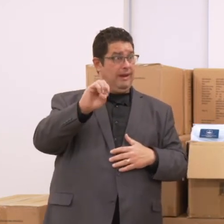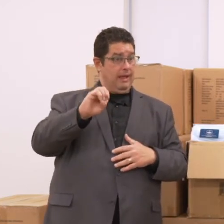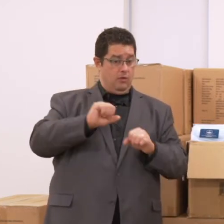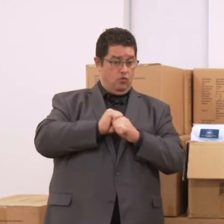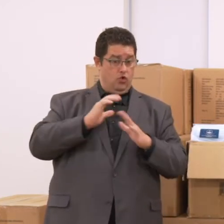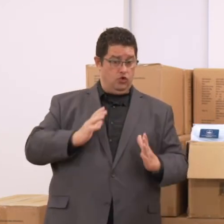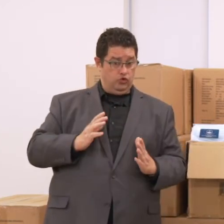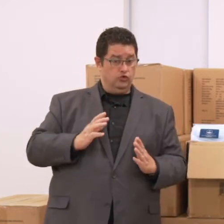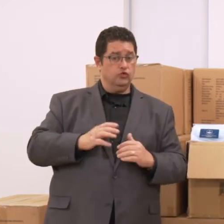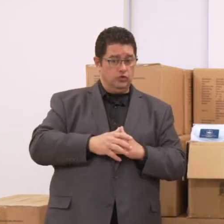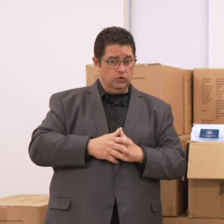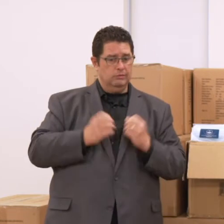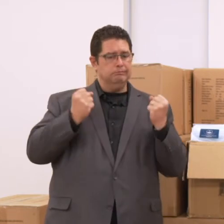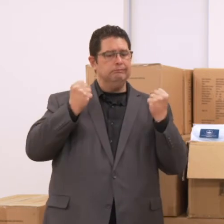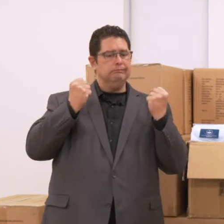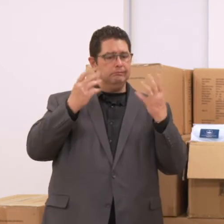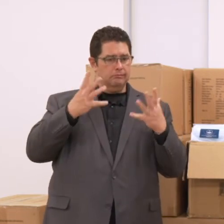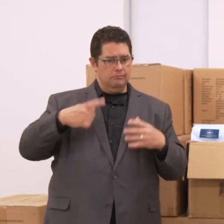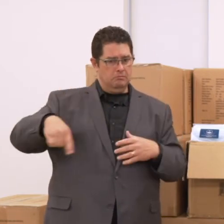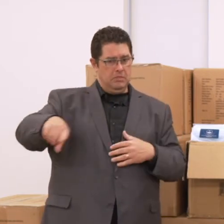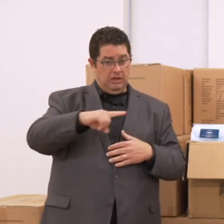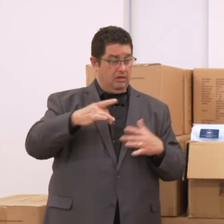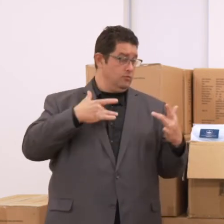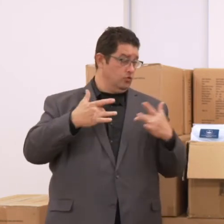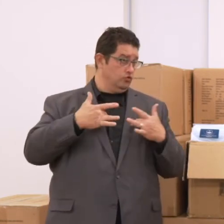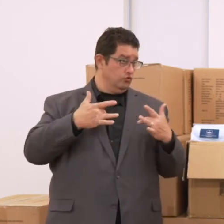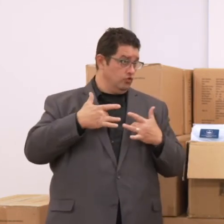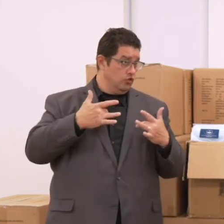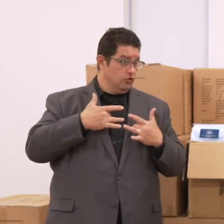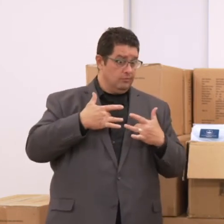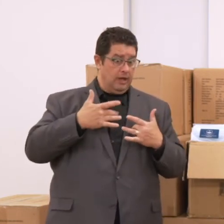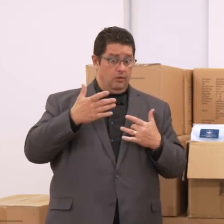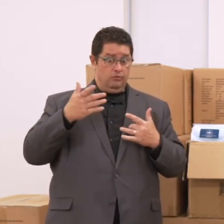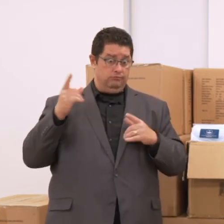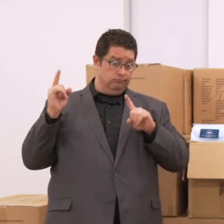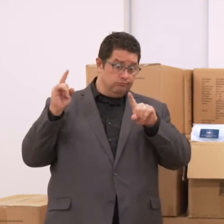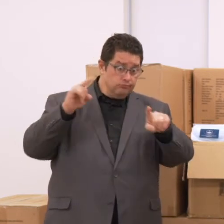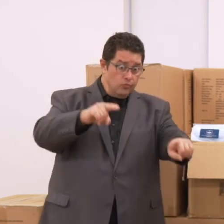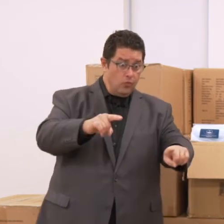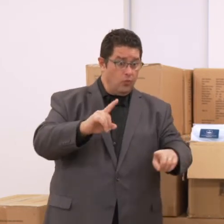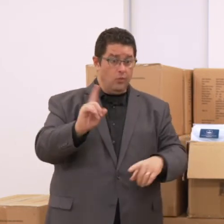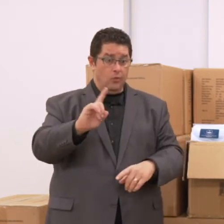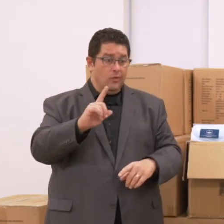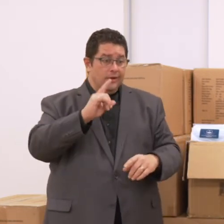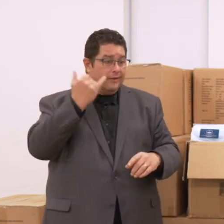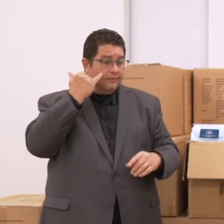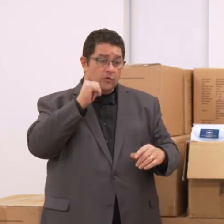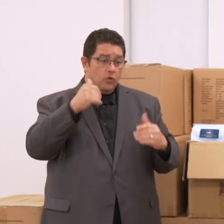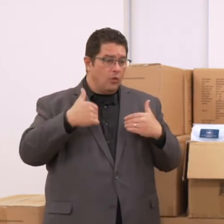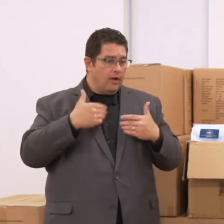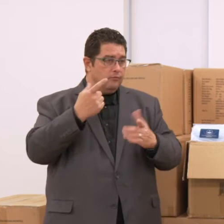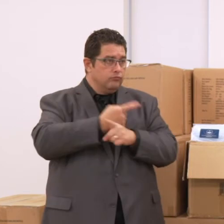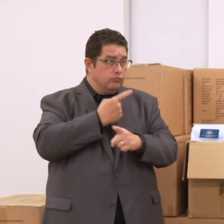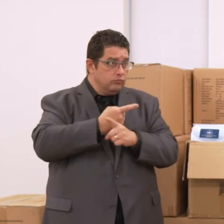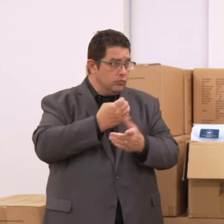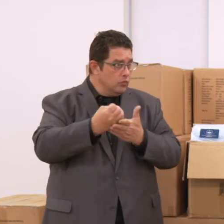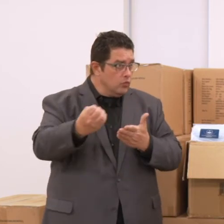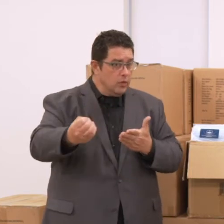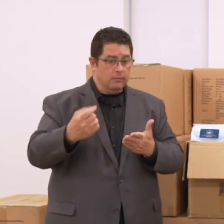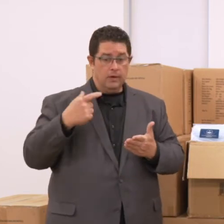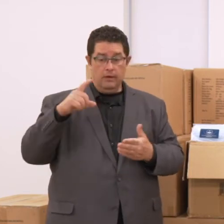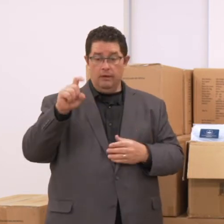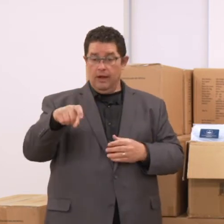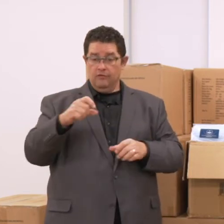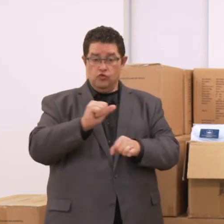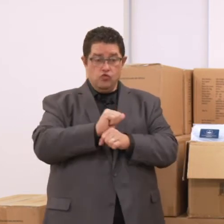of them, the vast majority of them, are concerned about being in a setting where they don't have the proper equipment, and they have to work. And their